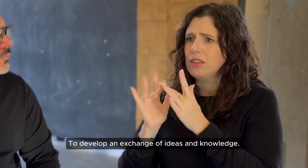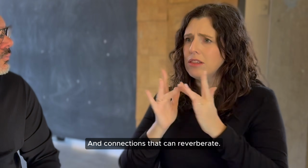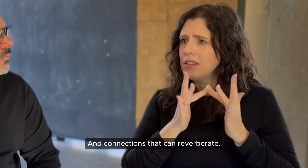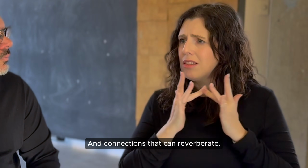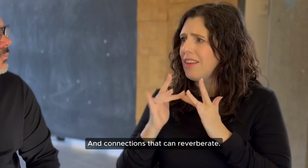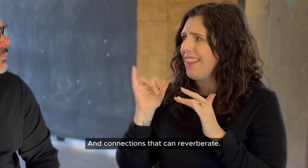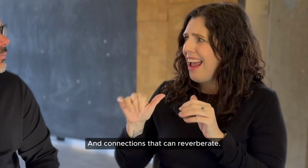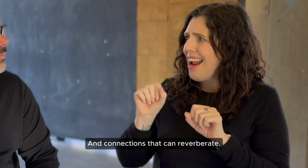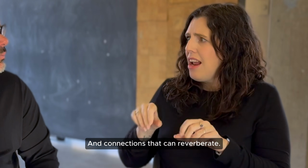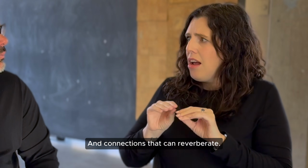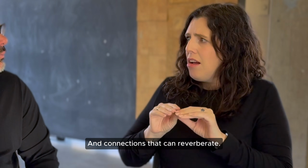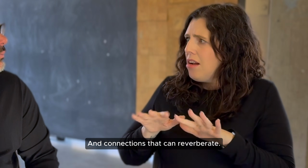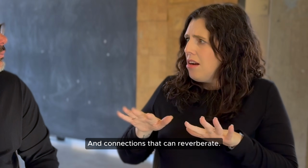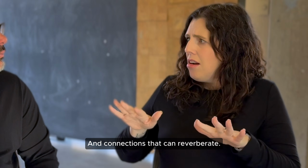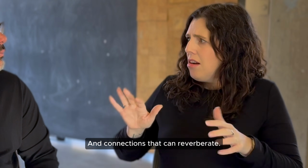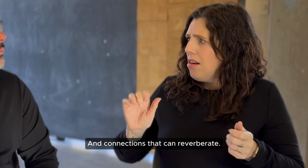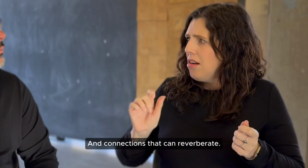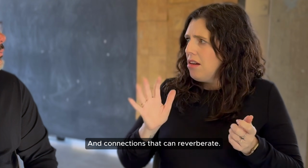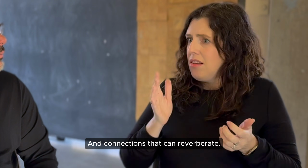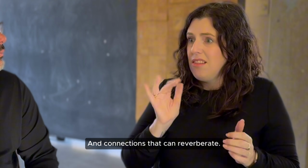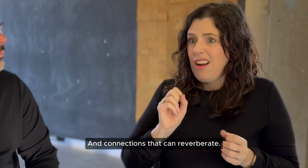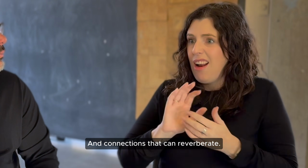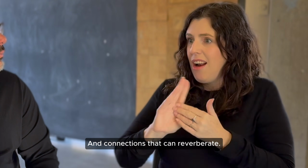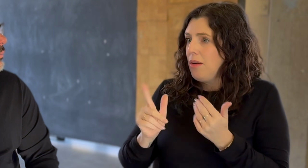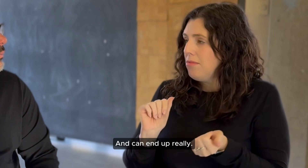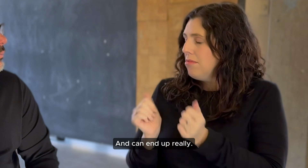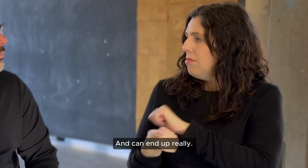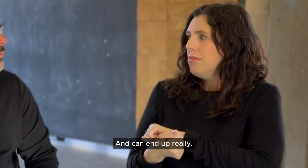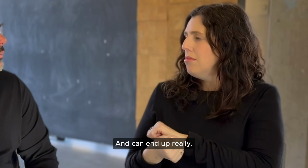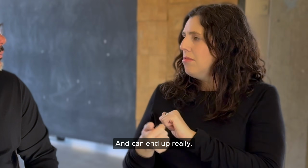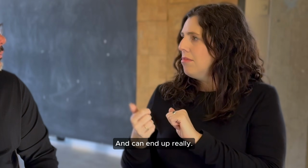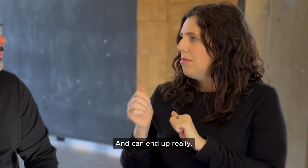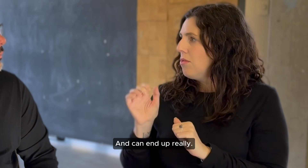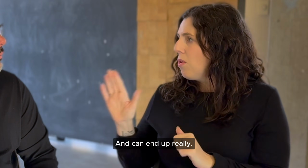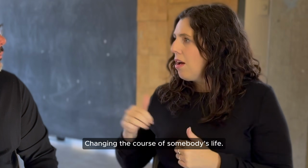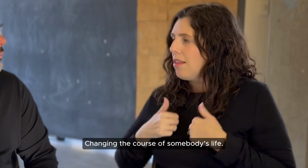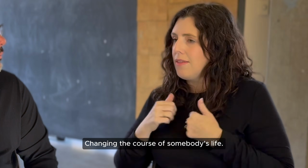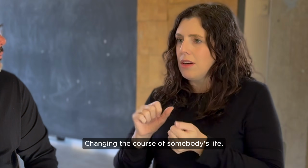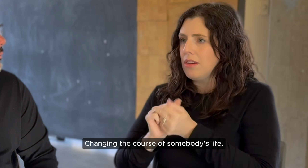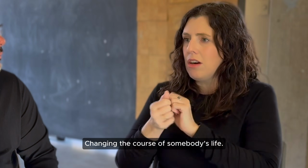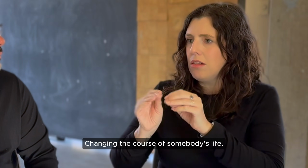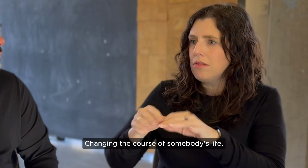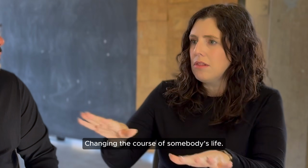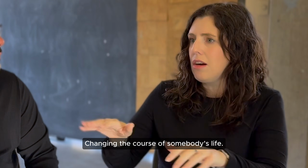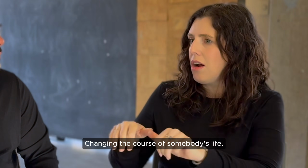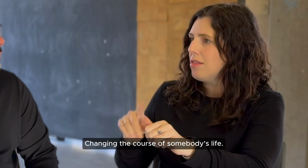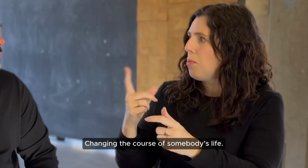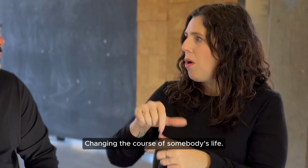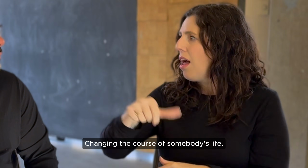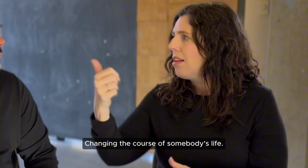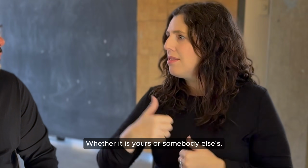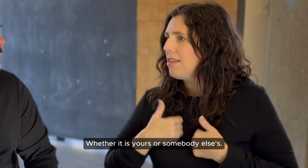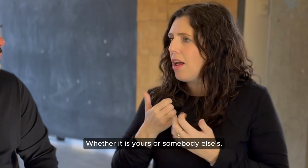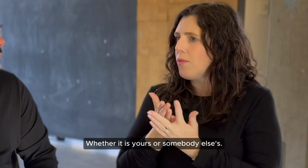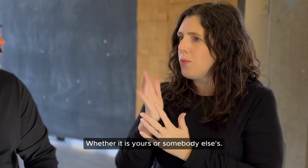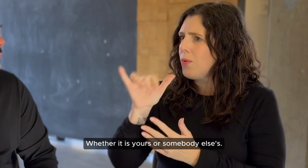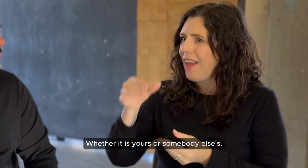and connections that can reverberate and can end up really changing the course of somebody's life, whether it's yours or